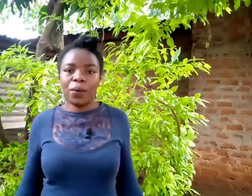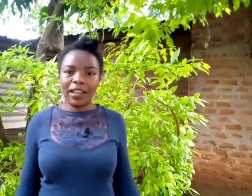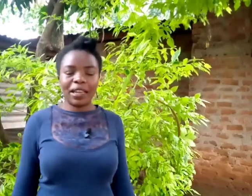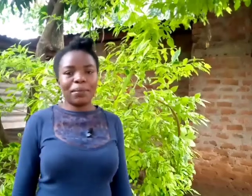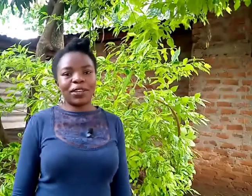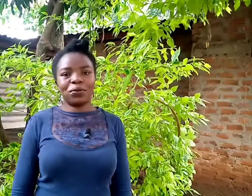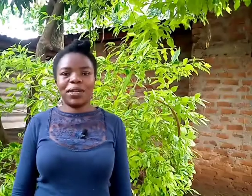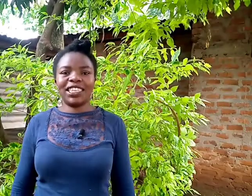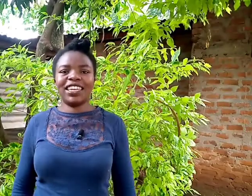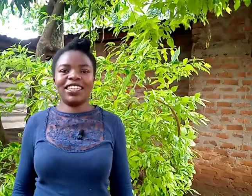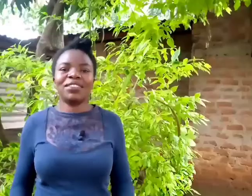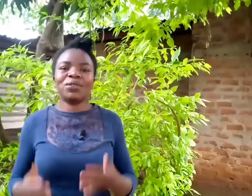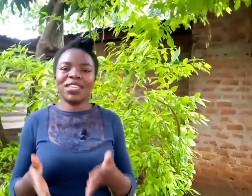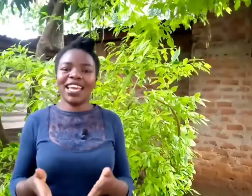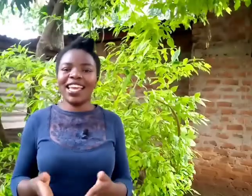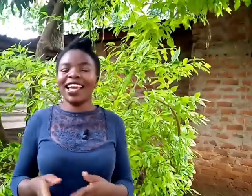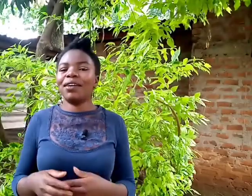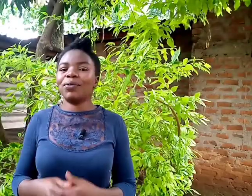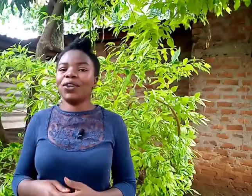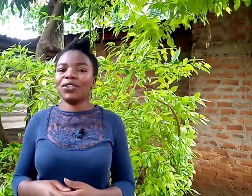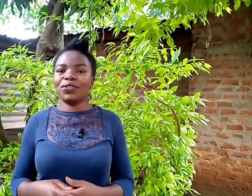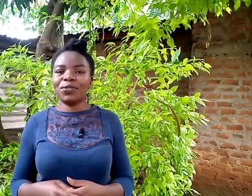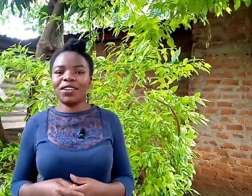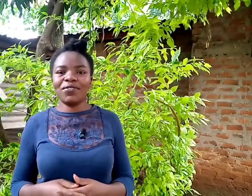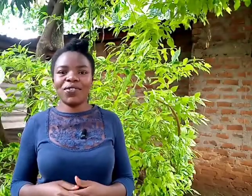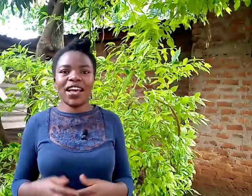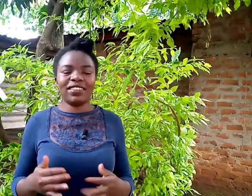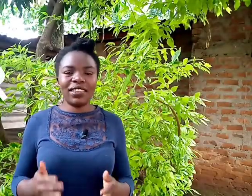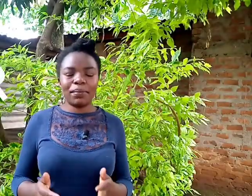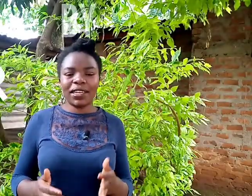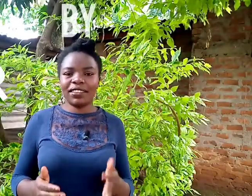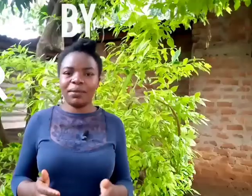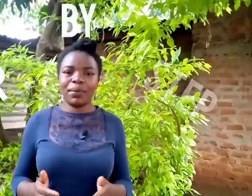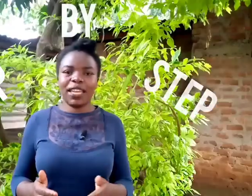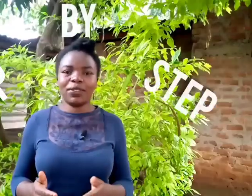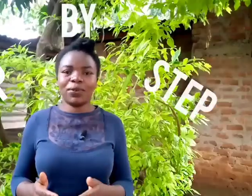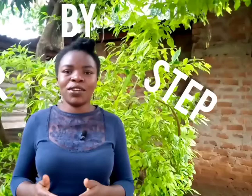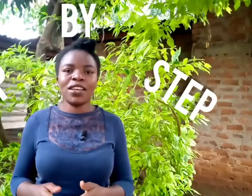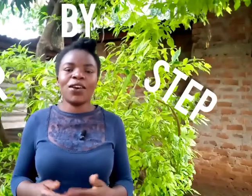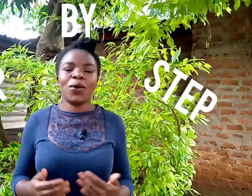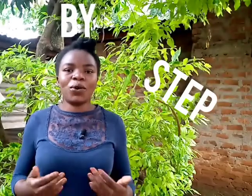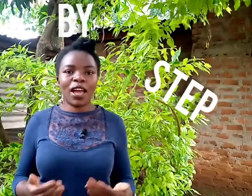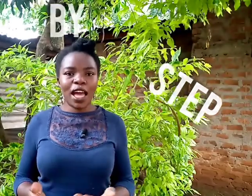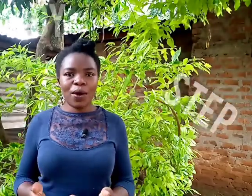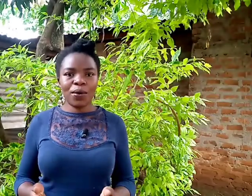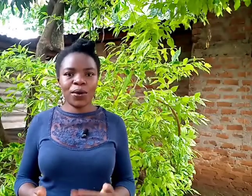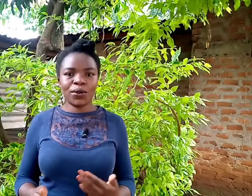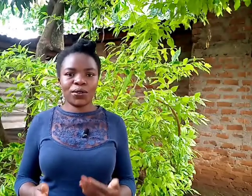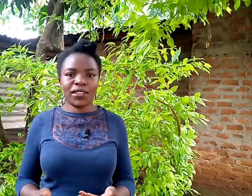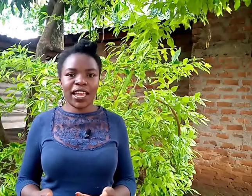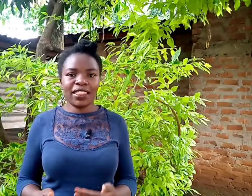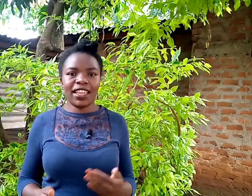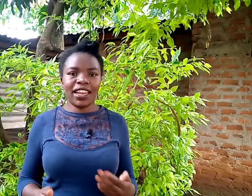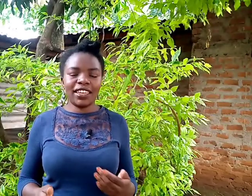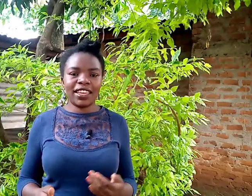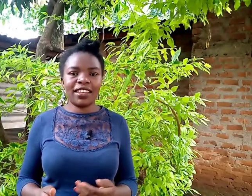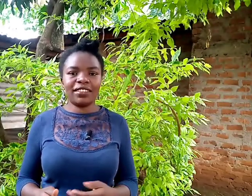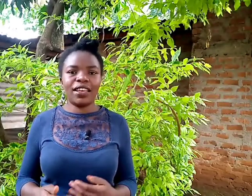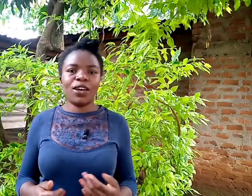Welcome back to my channel. Today I am going to give you a step-by-step lesson on how to sign the letters of